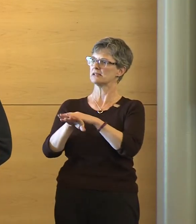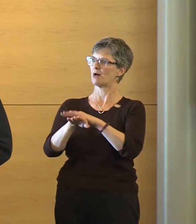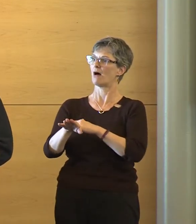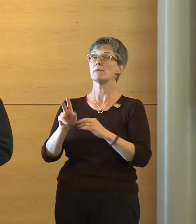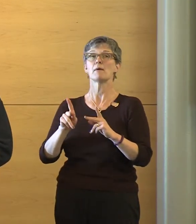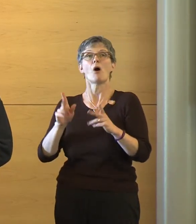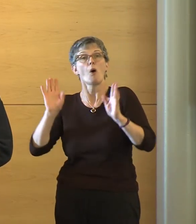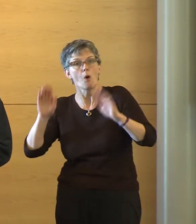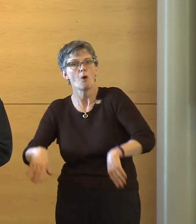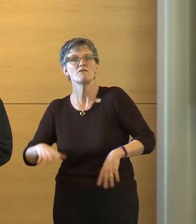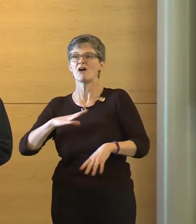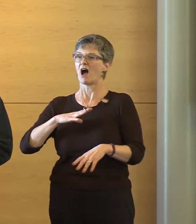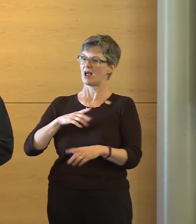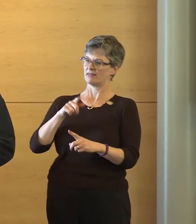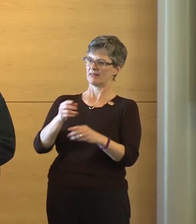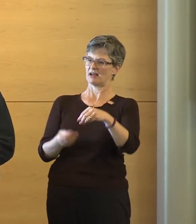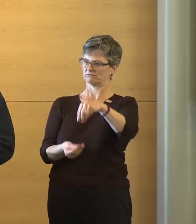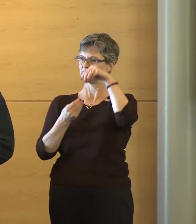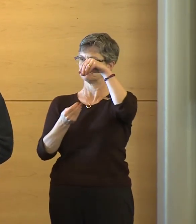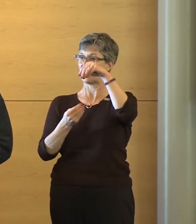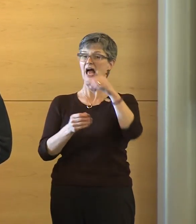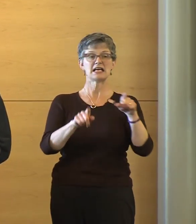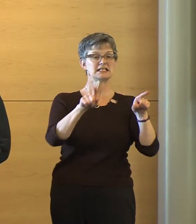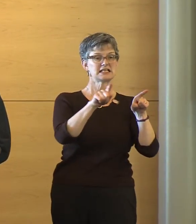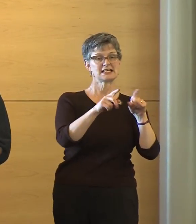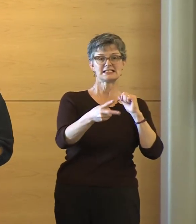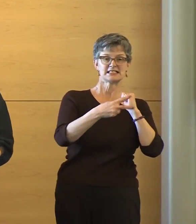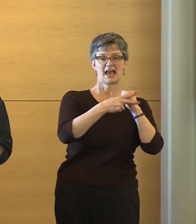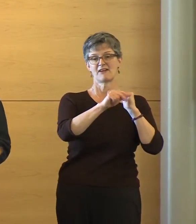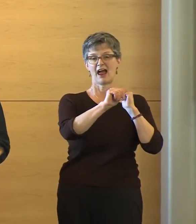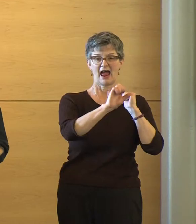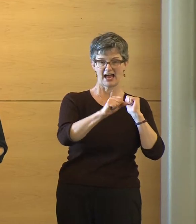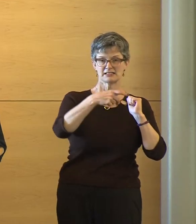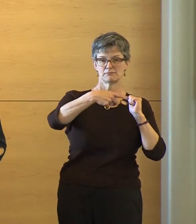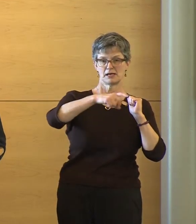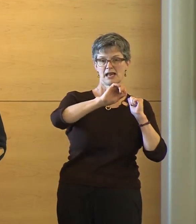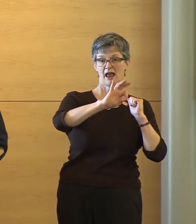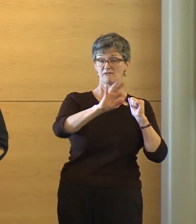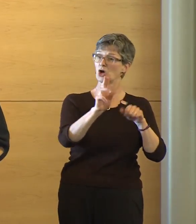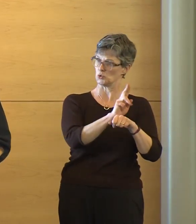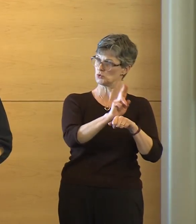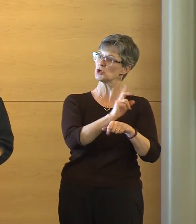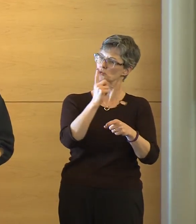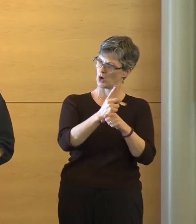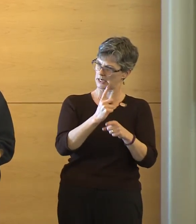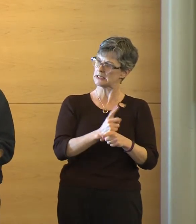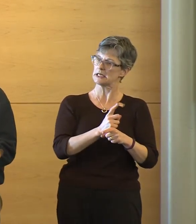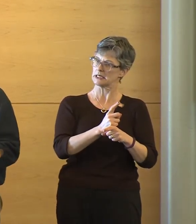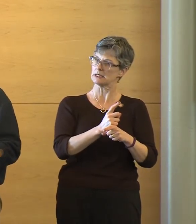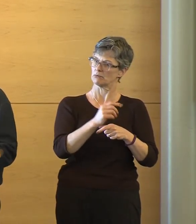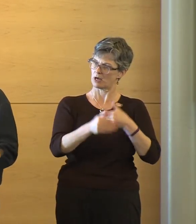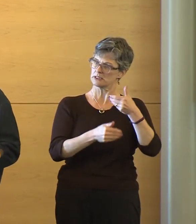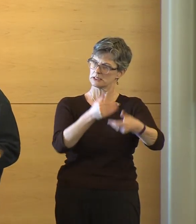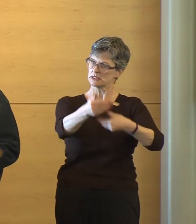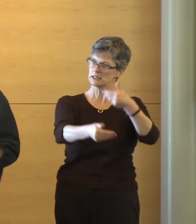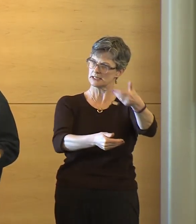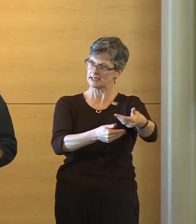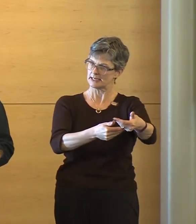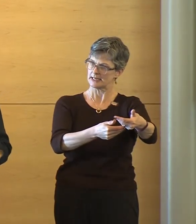as PDF from Microsoft Word for Windows, then it creates the right kind of PDF that